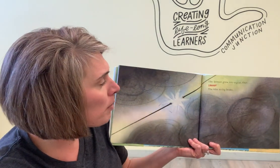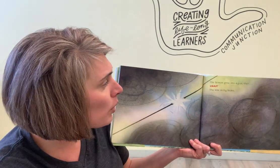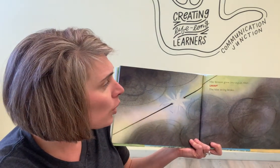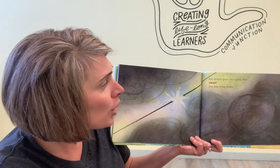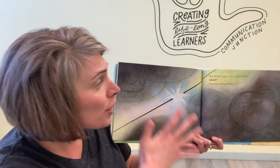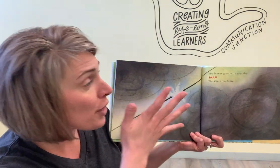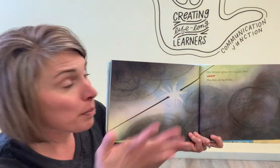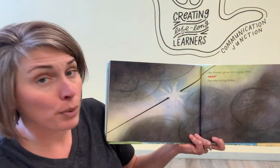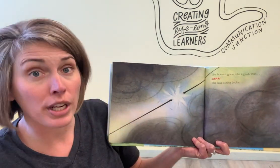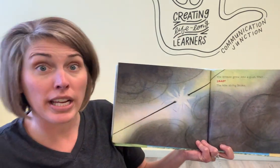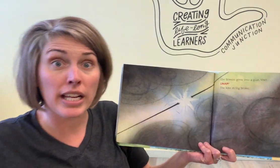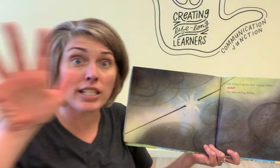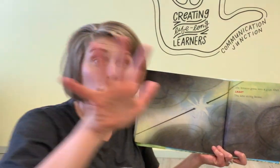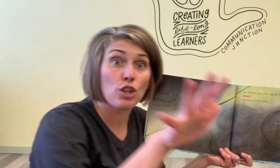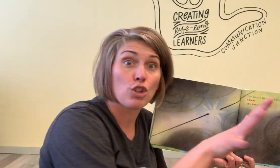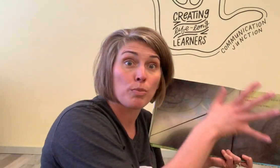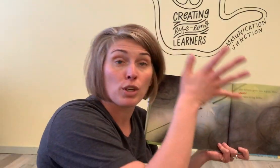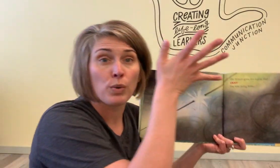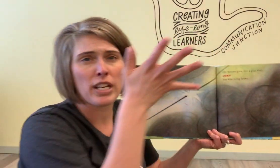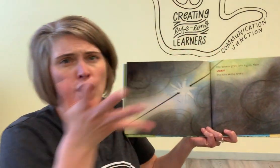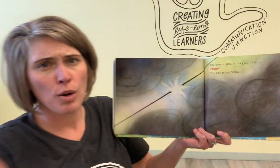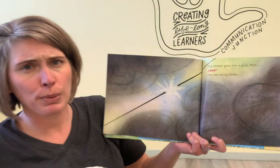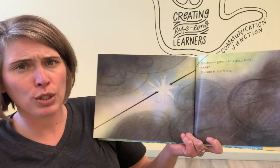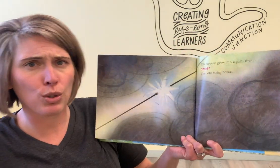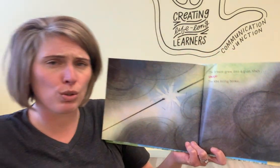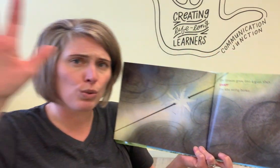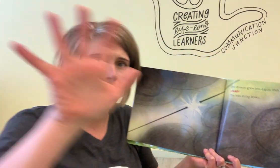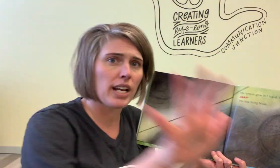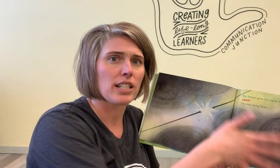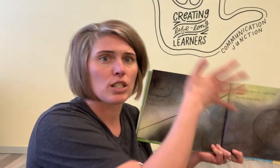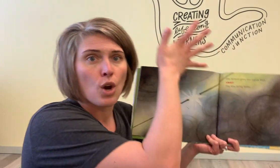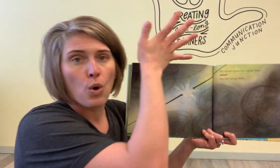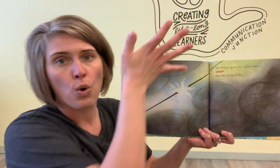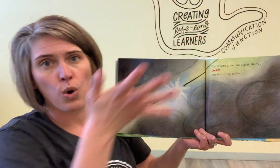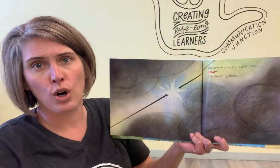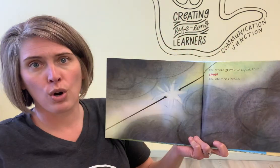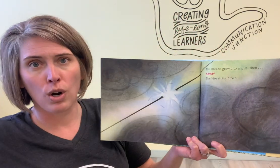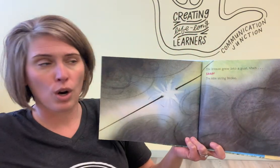Rumble, rumble, rumble. The breeze, can you show me your wind? Blew to a gust.